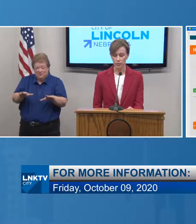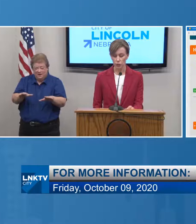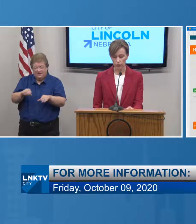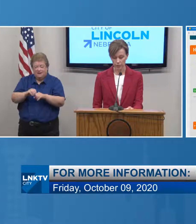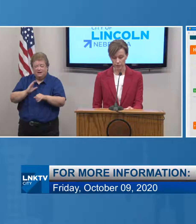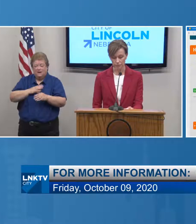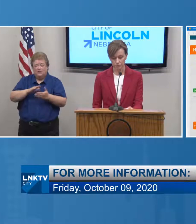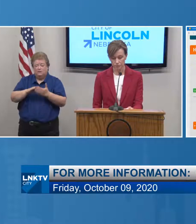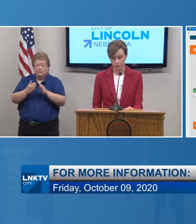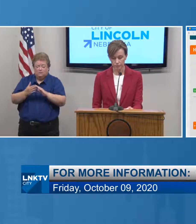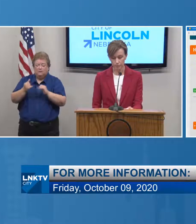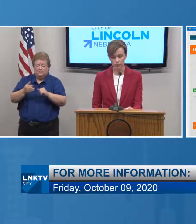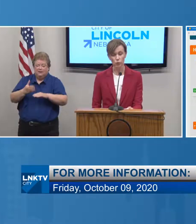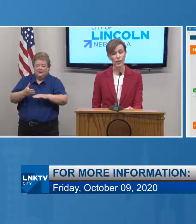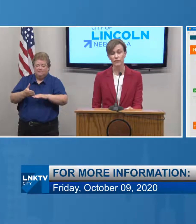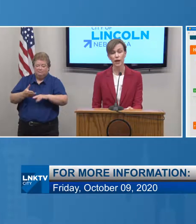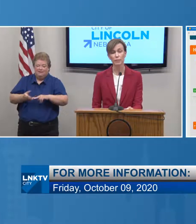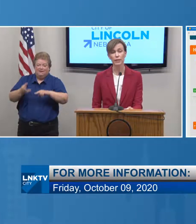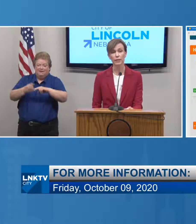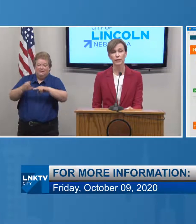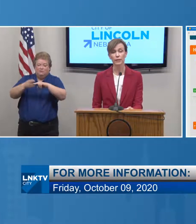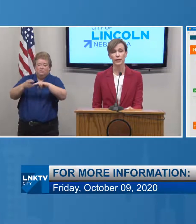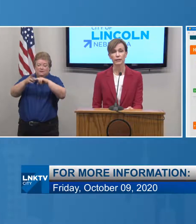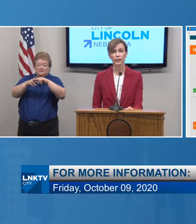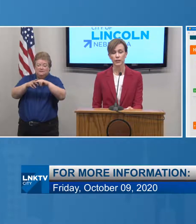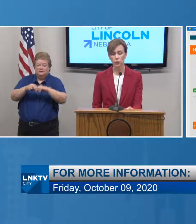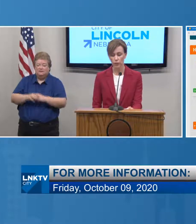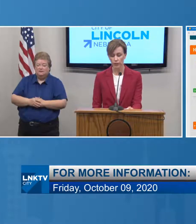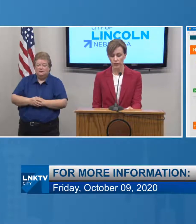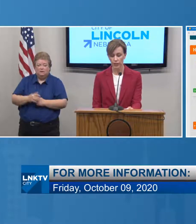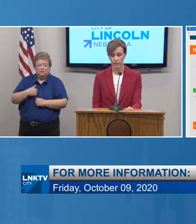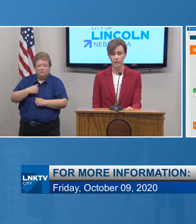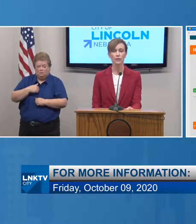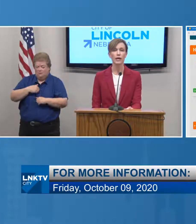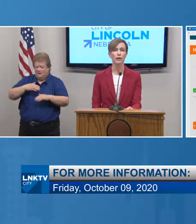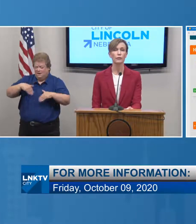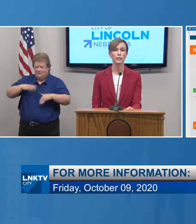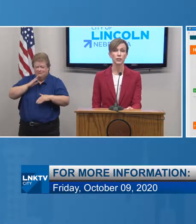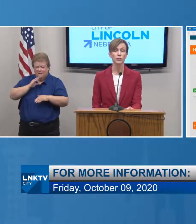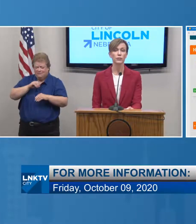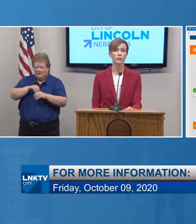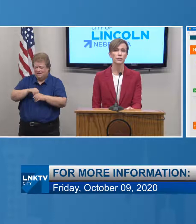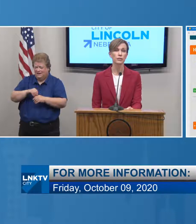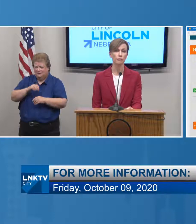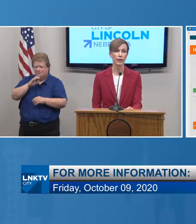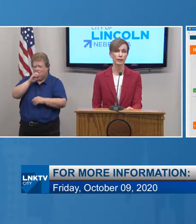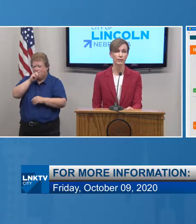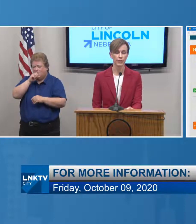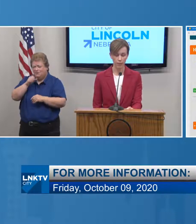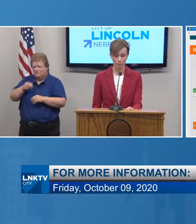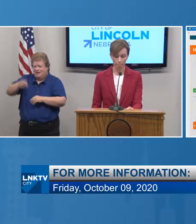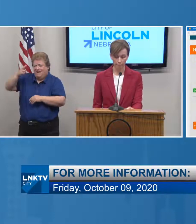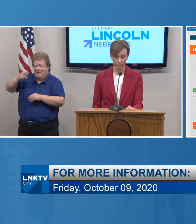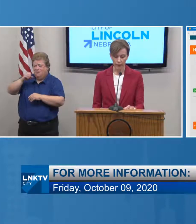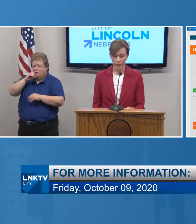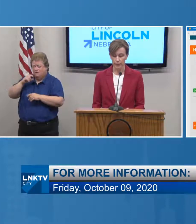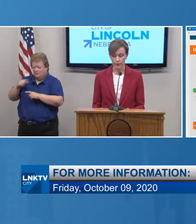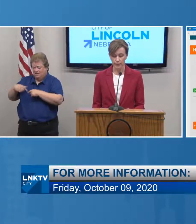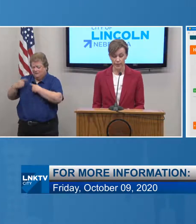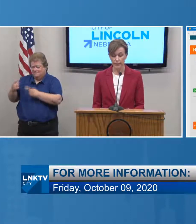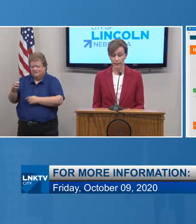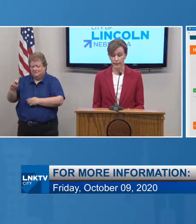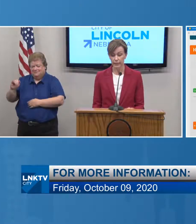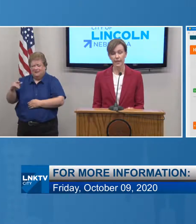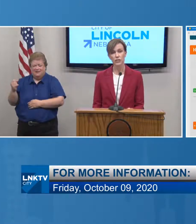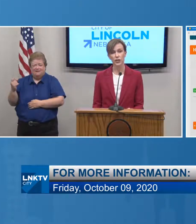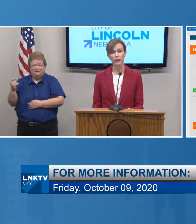is increasing. We have not been in elevated orange since the dial was introduced May 11th. Today